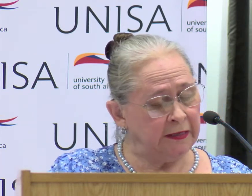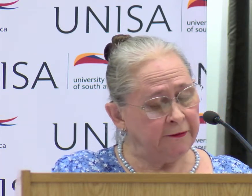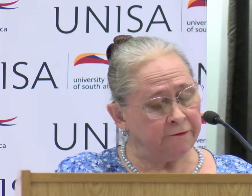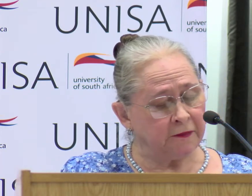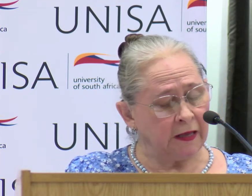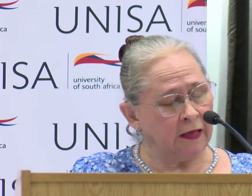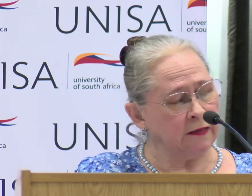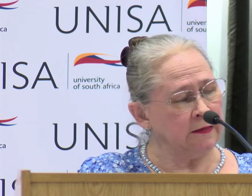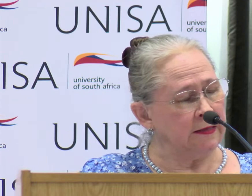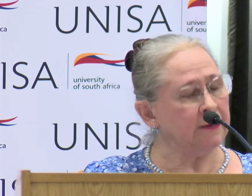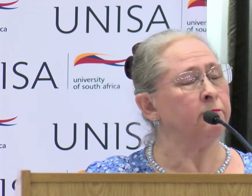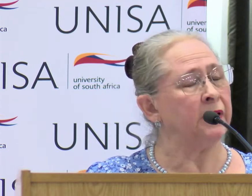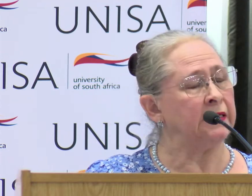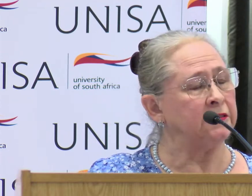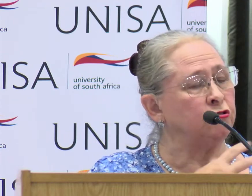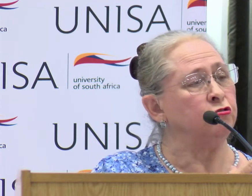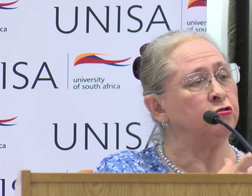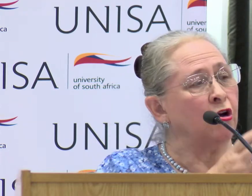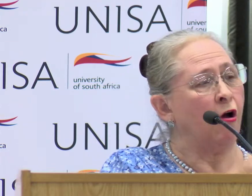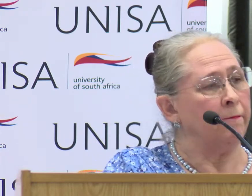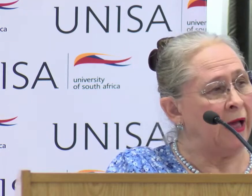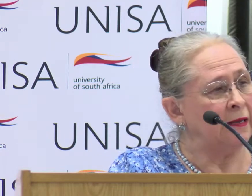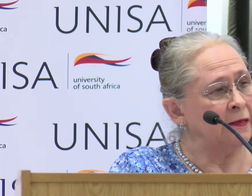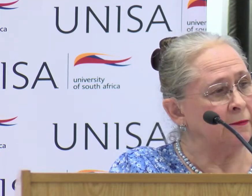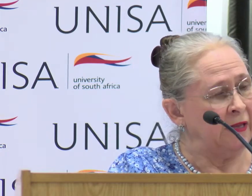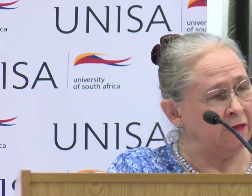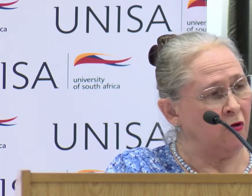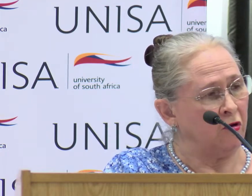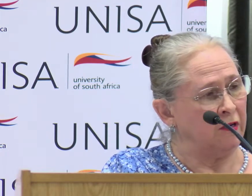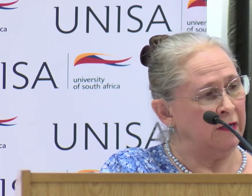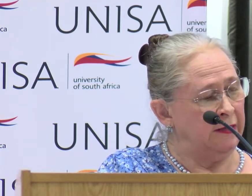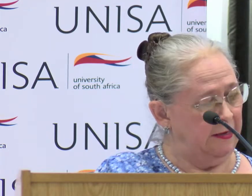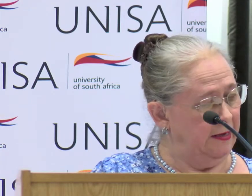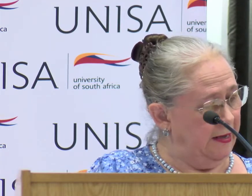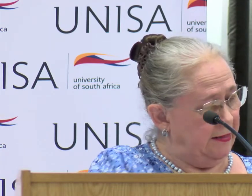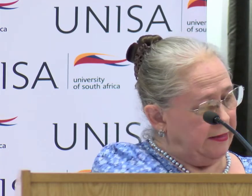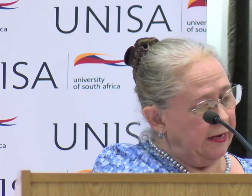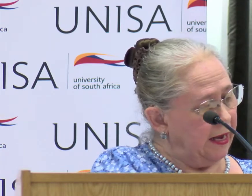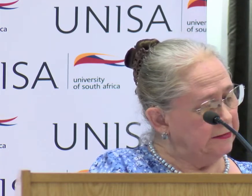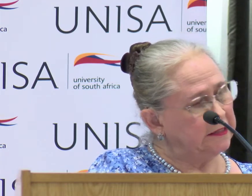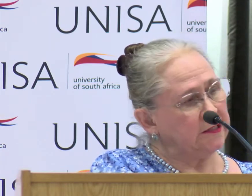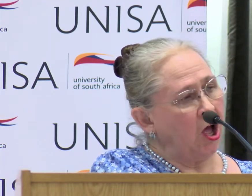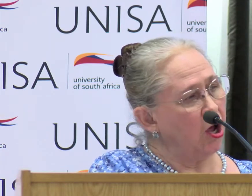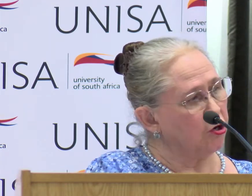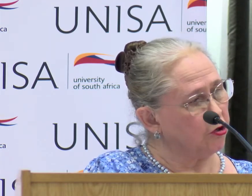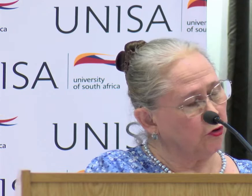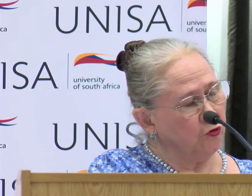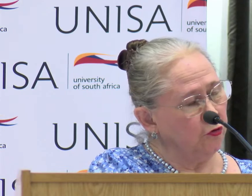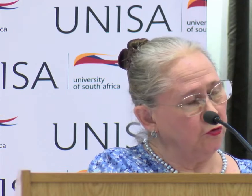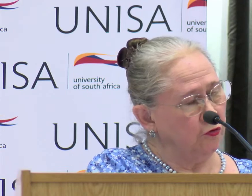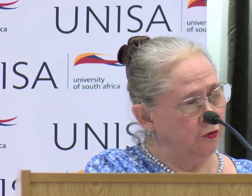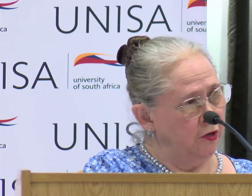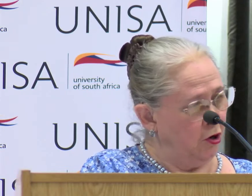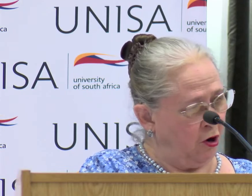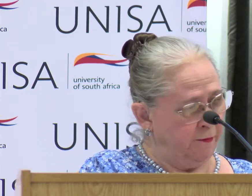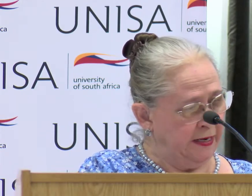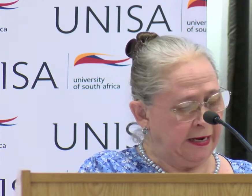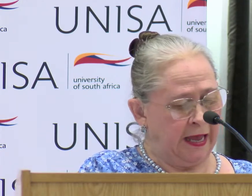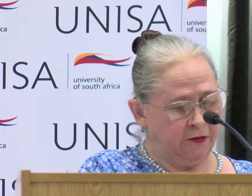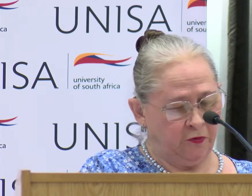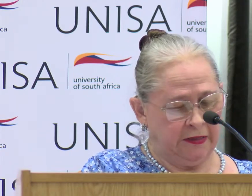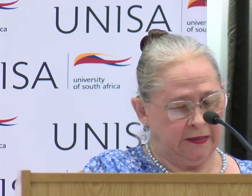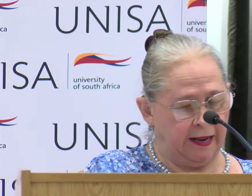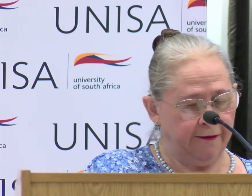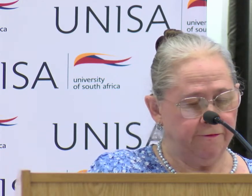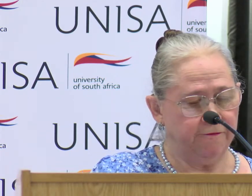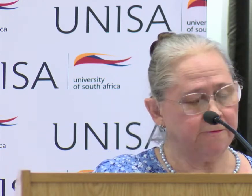So, if the hearing parents use the combined method, they can start to